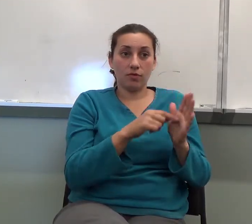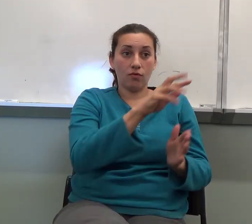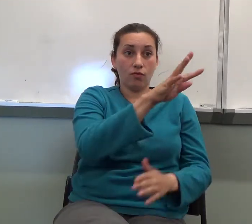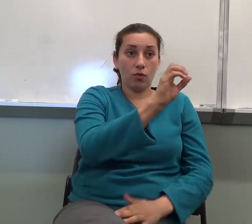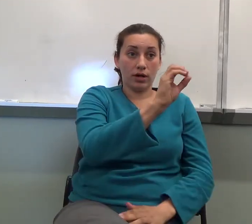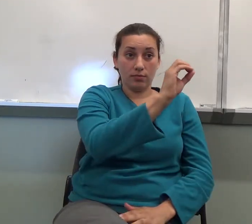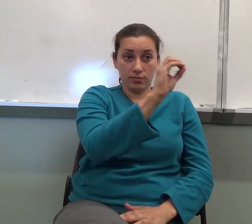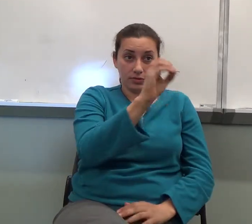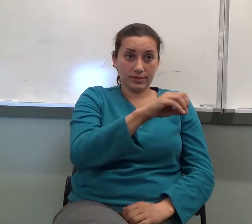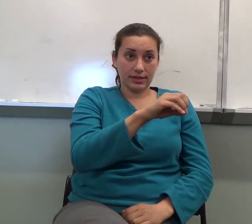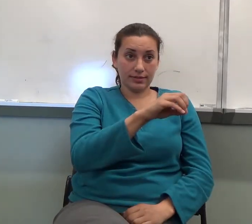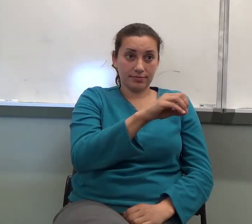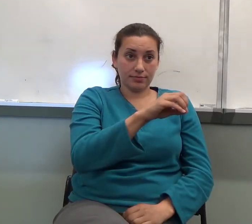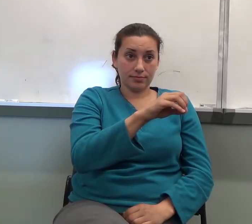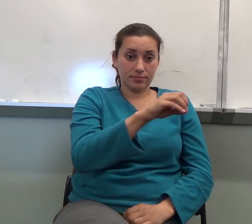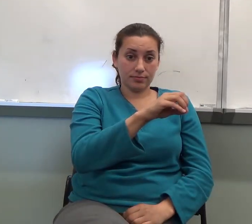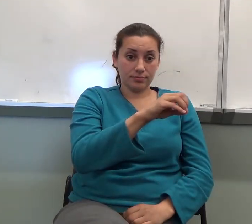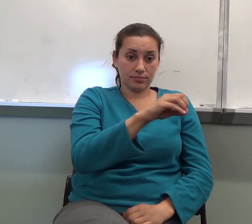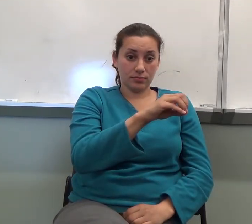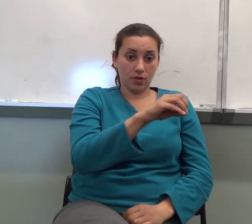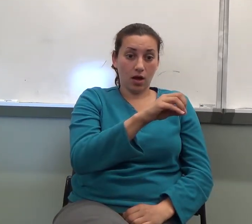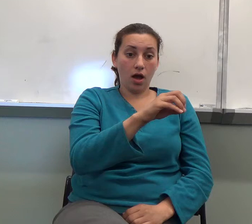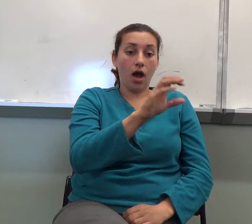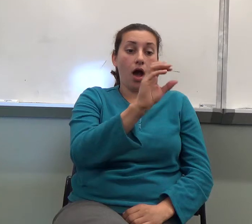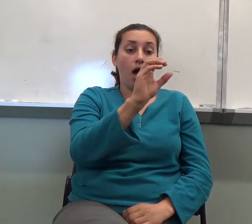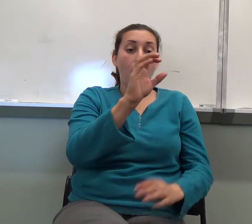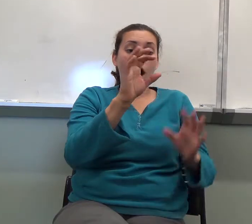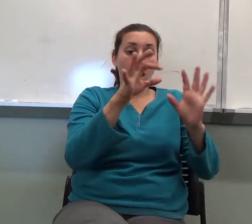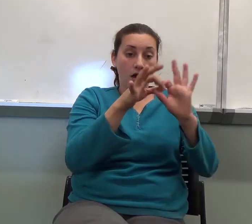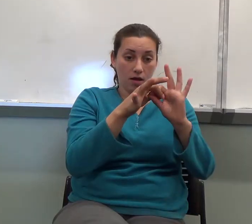40% of what number